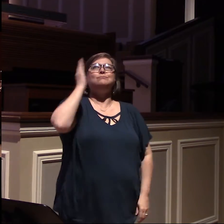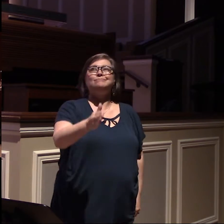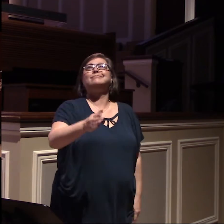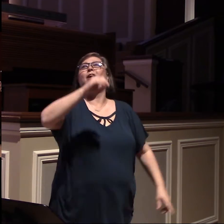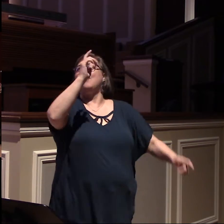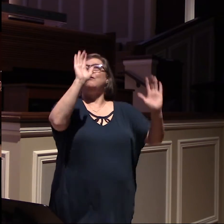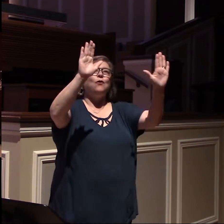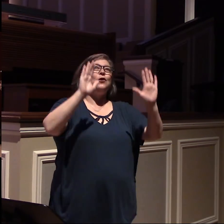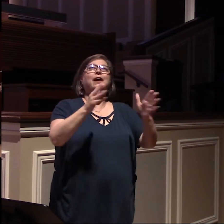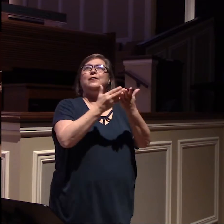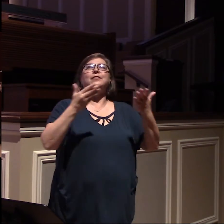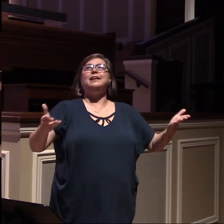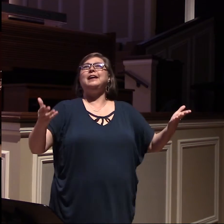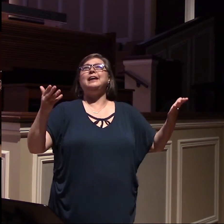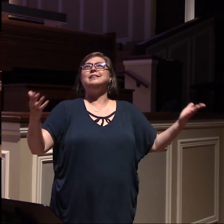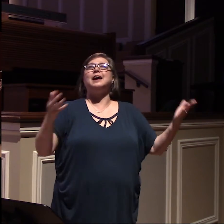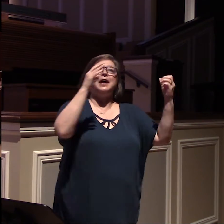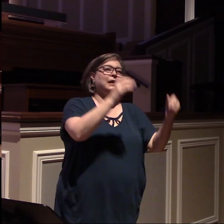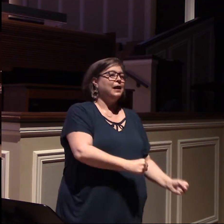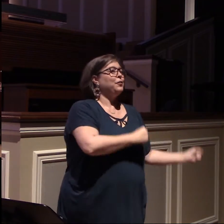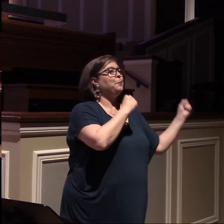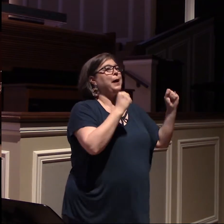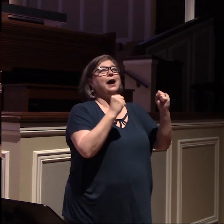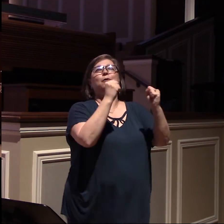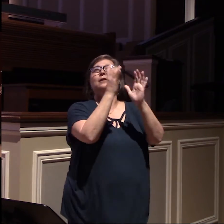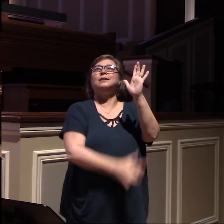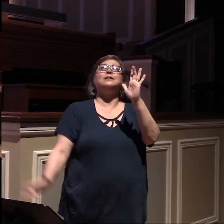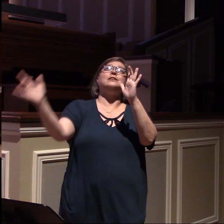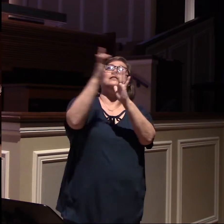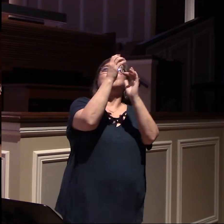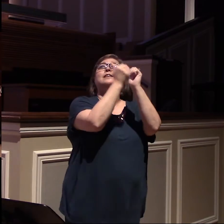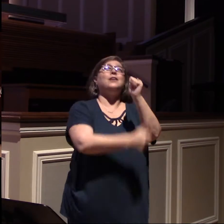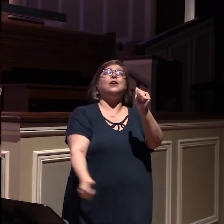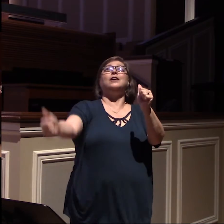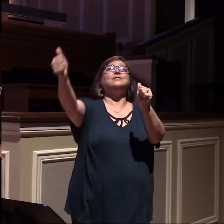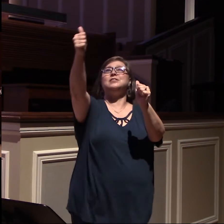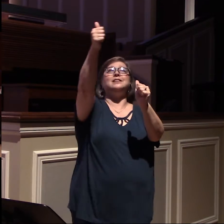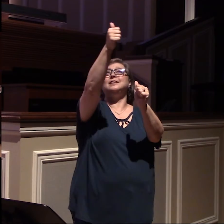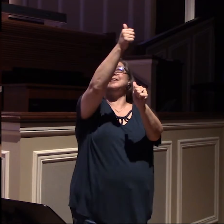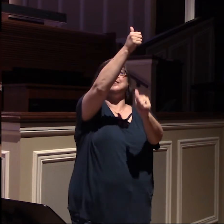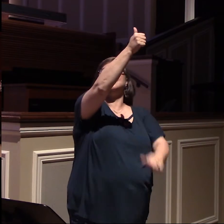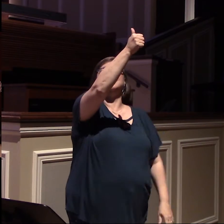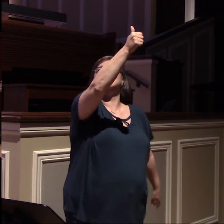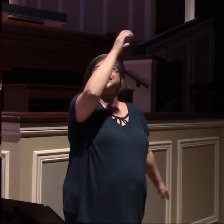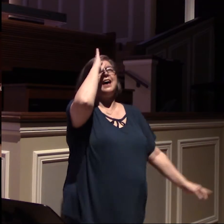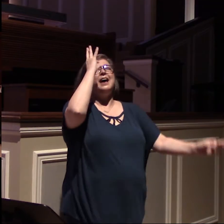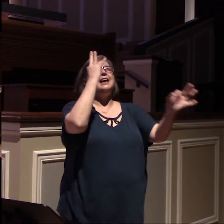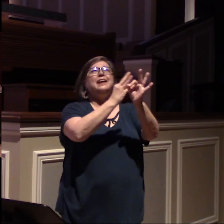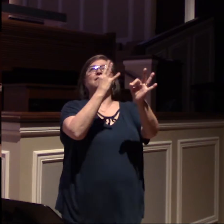believe for greater things. There's no power like the power of